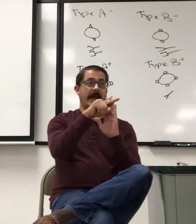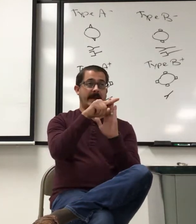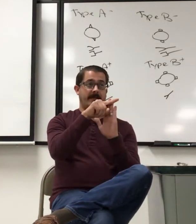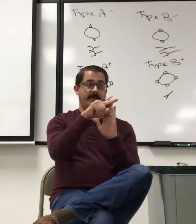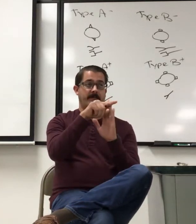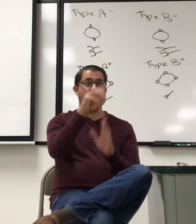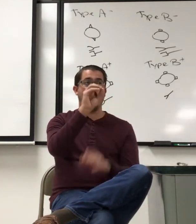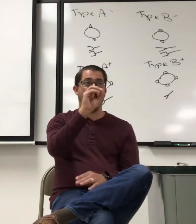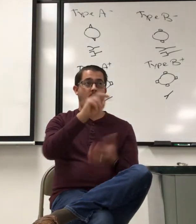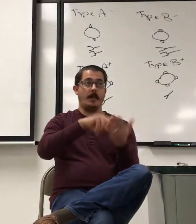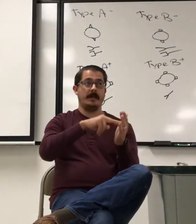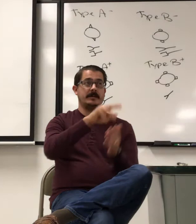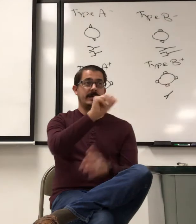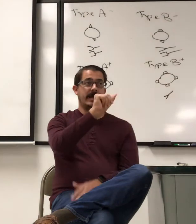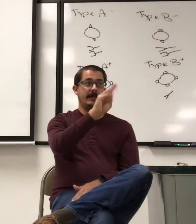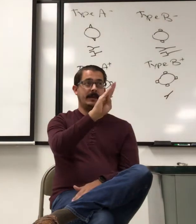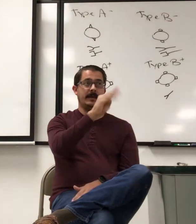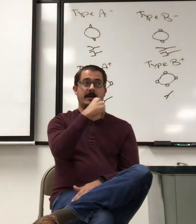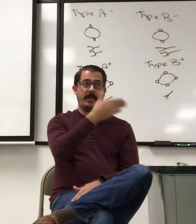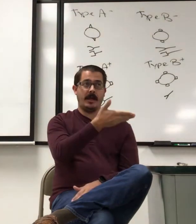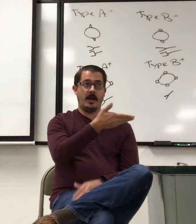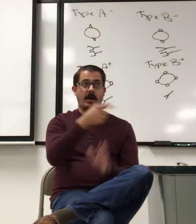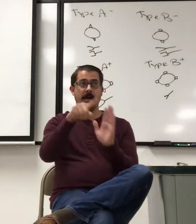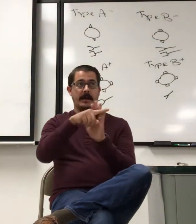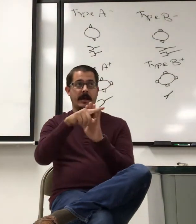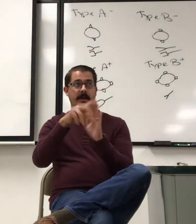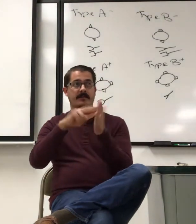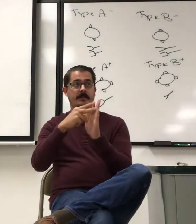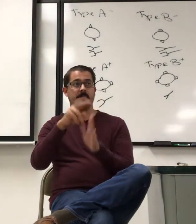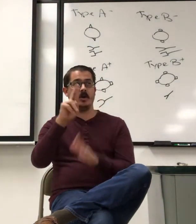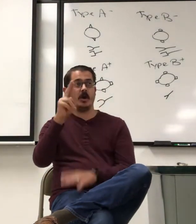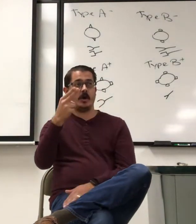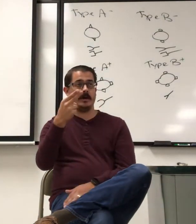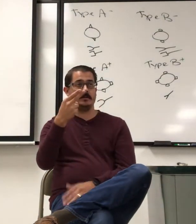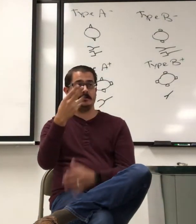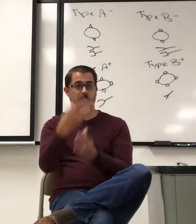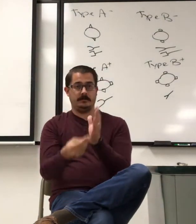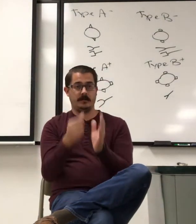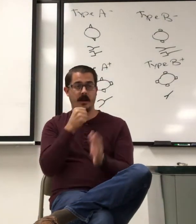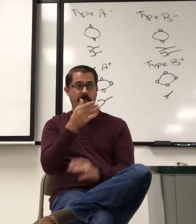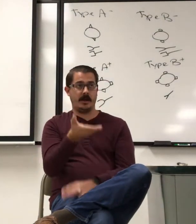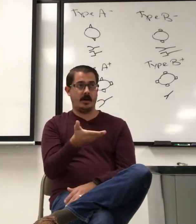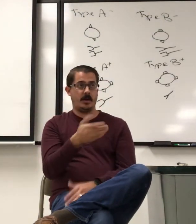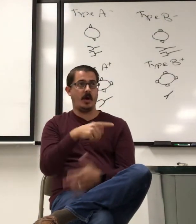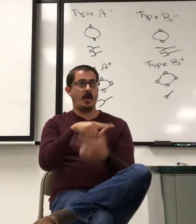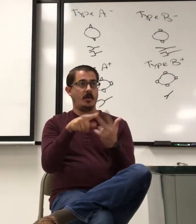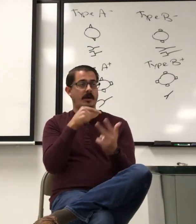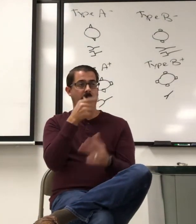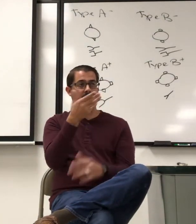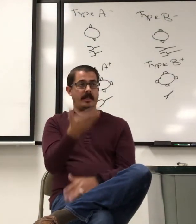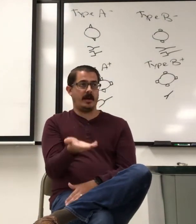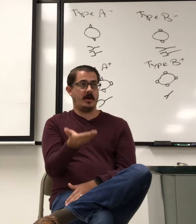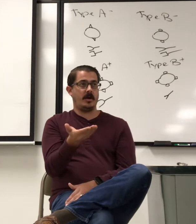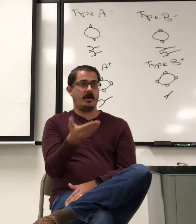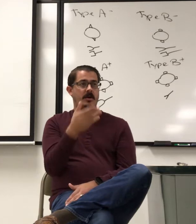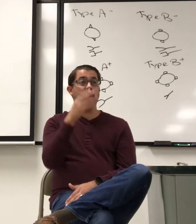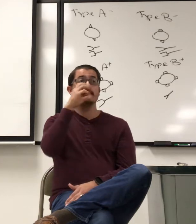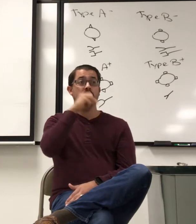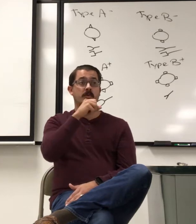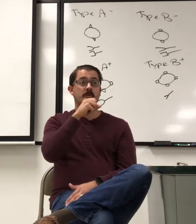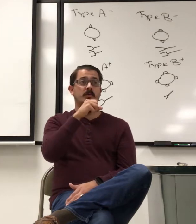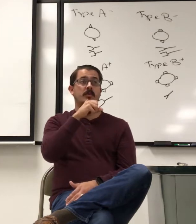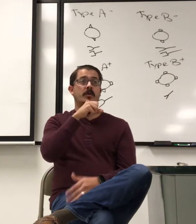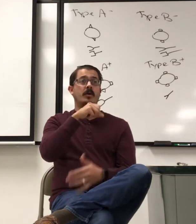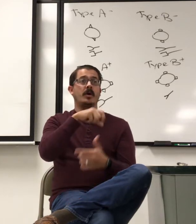O means A and B are absent. Negative means RH is absent. So all three are absent. But you should assume that all three antibodies